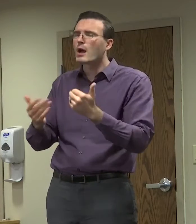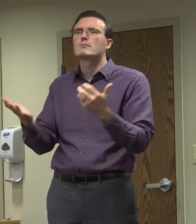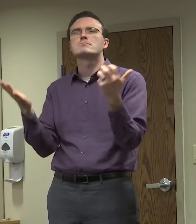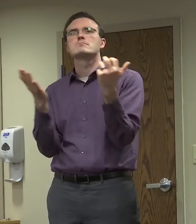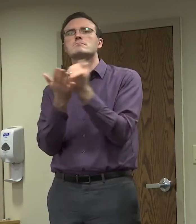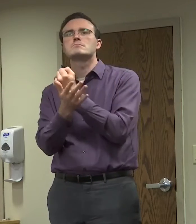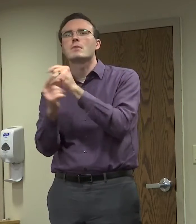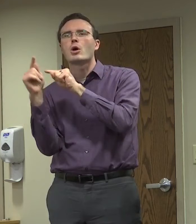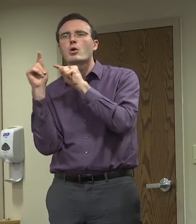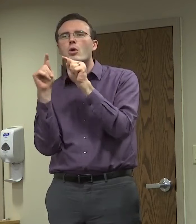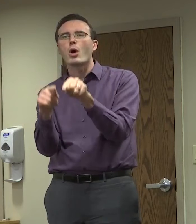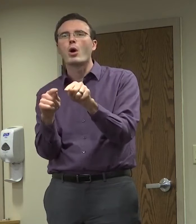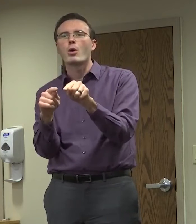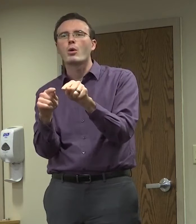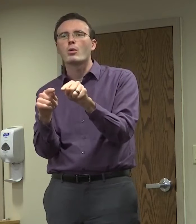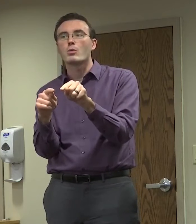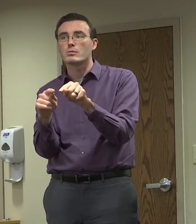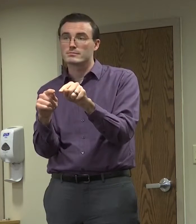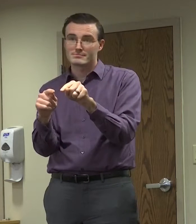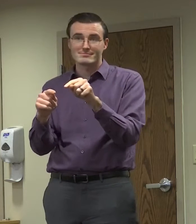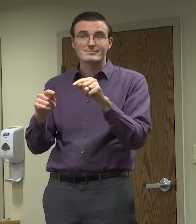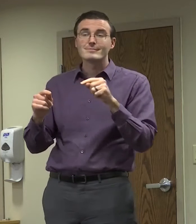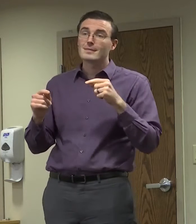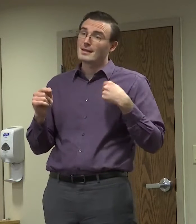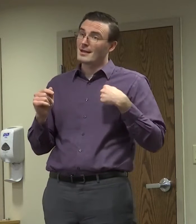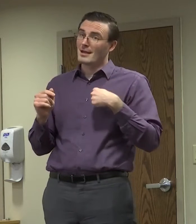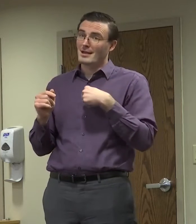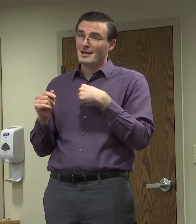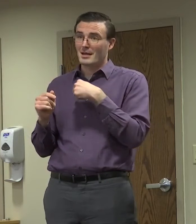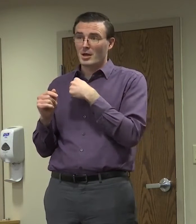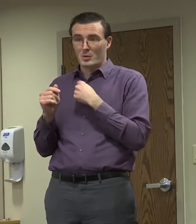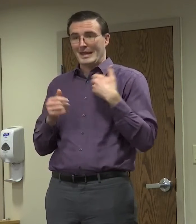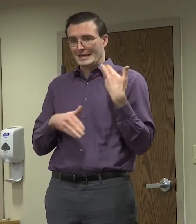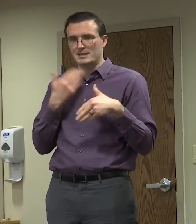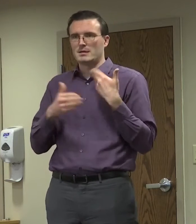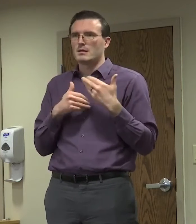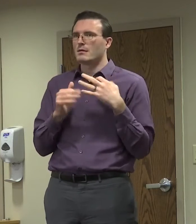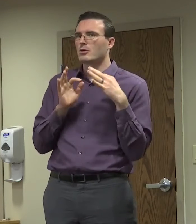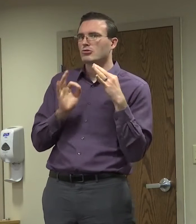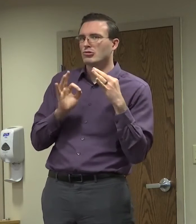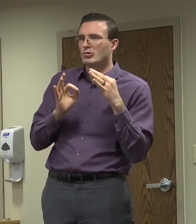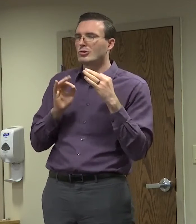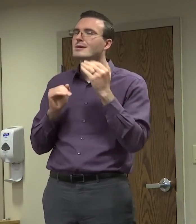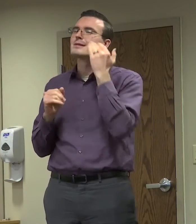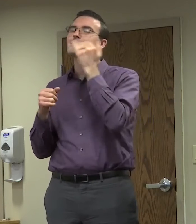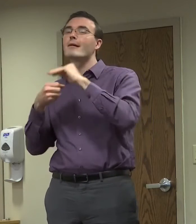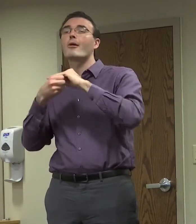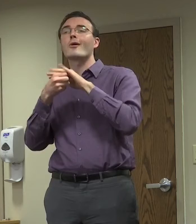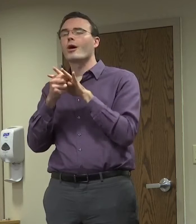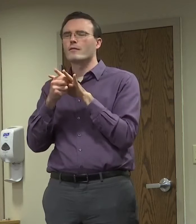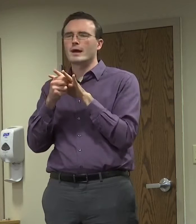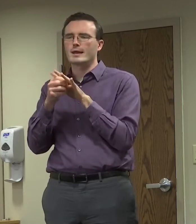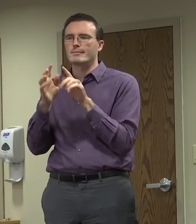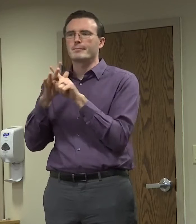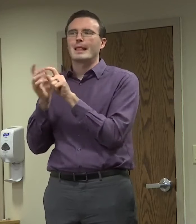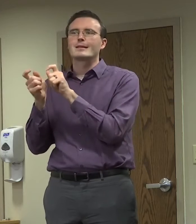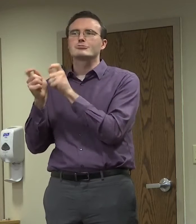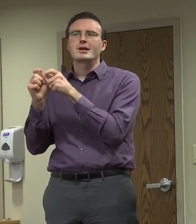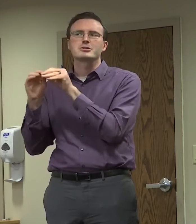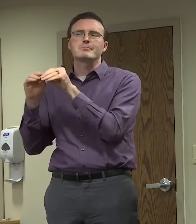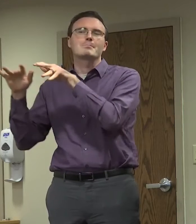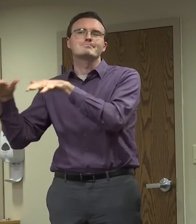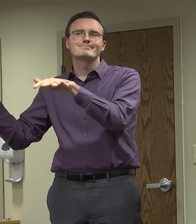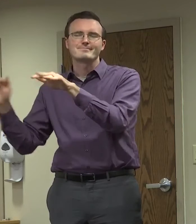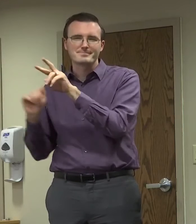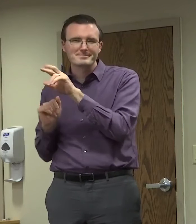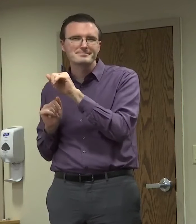first available appointment. We are outrunning these variants, and we need to continue to do everything we can to vaccinate ahead of